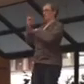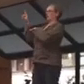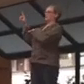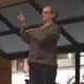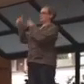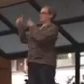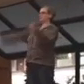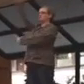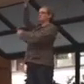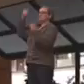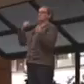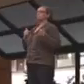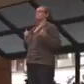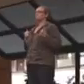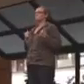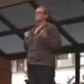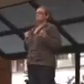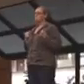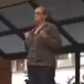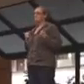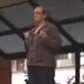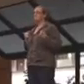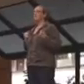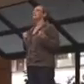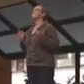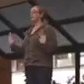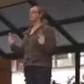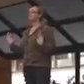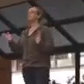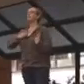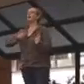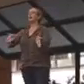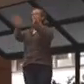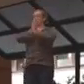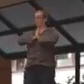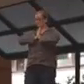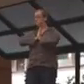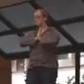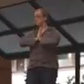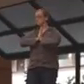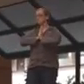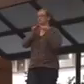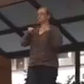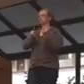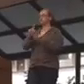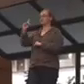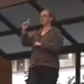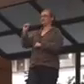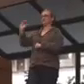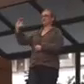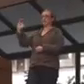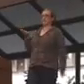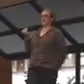at headquarters of RID. Of course, I don't know what happens at the board level. But my